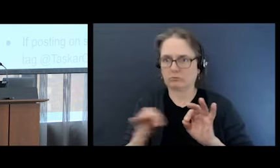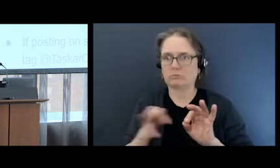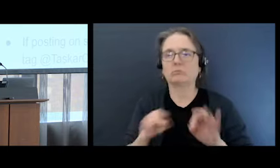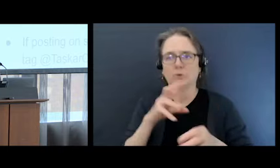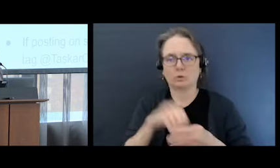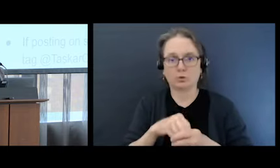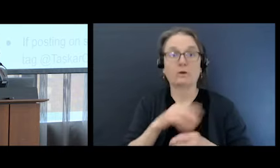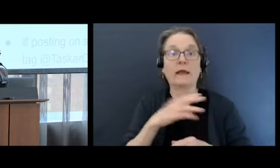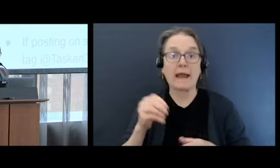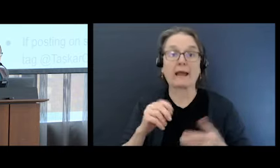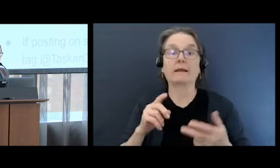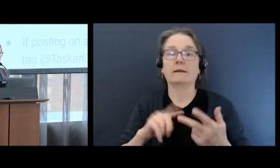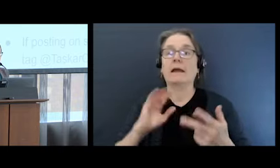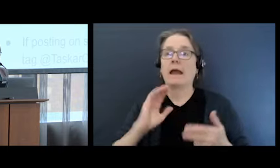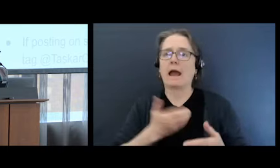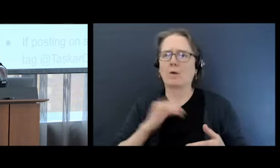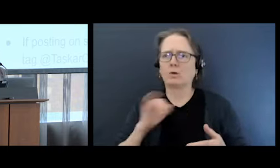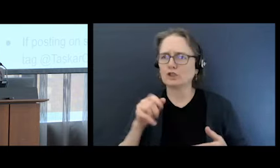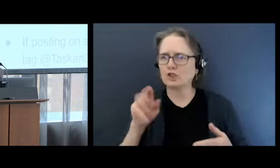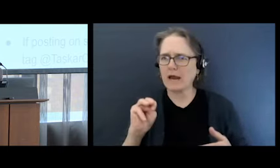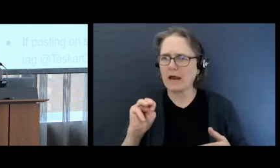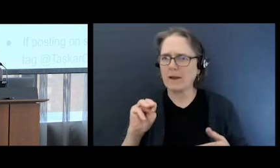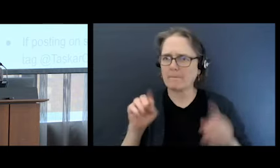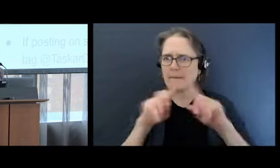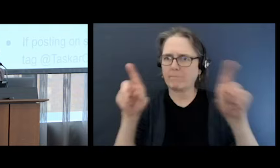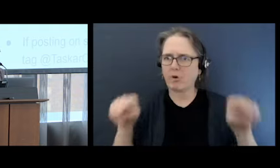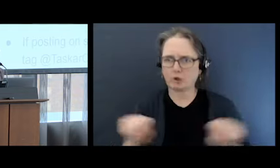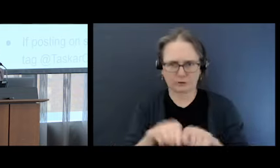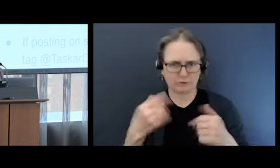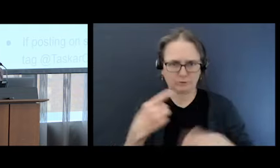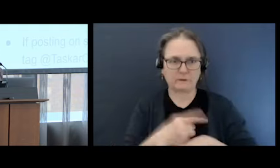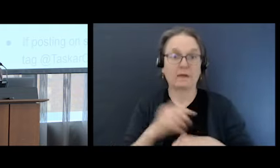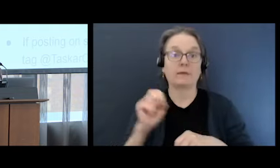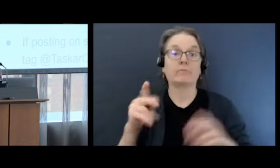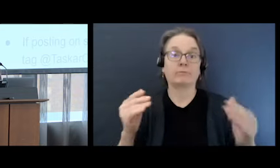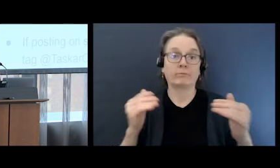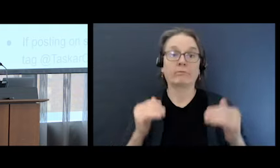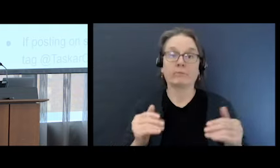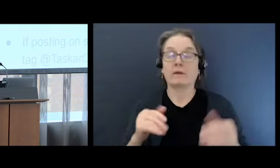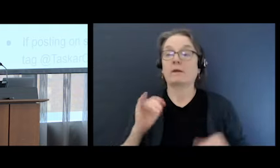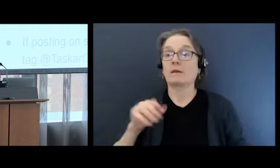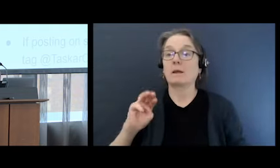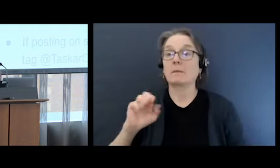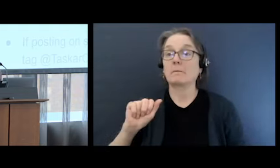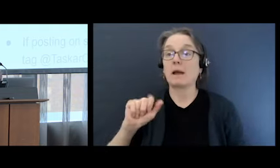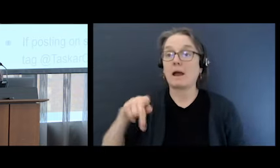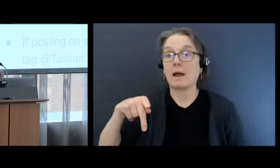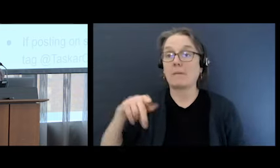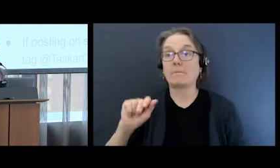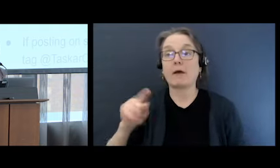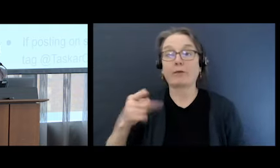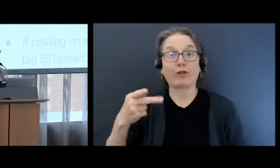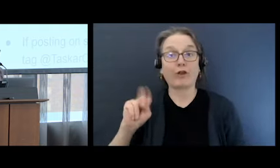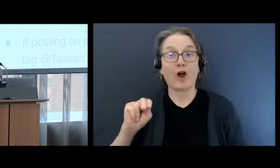If you're looking for the Open Sidewalks Mapathon, you're not in the right room. Let